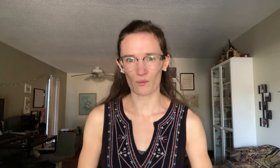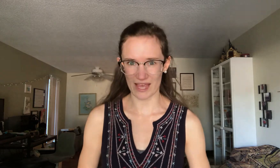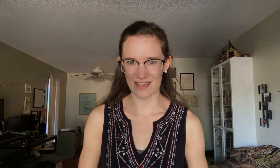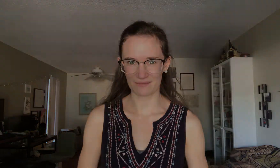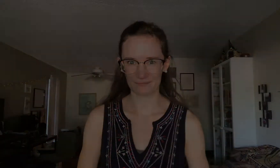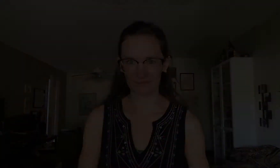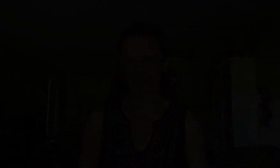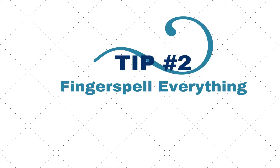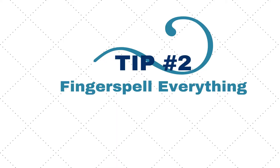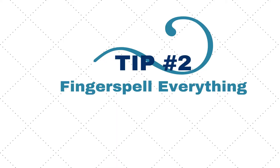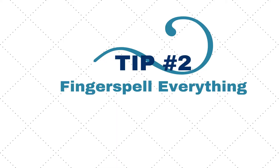way.